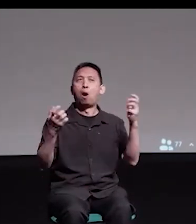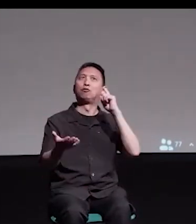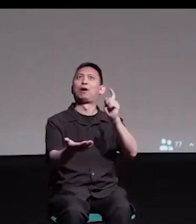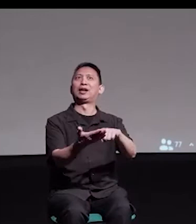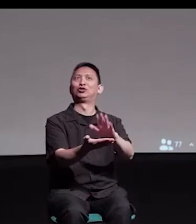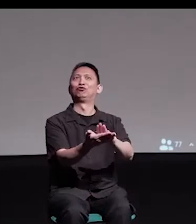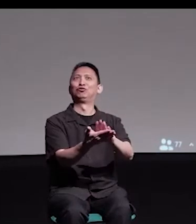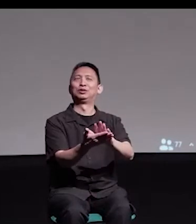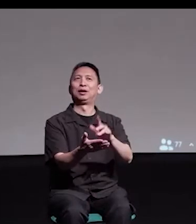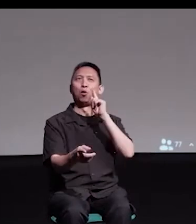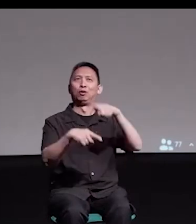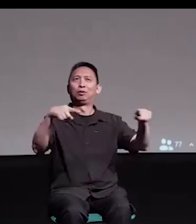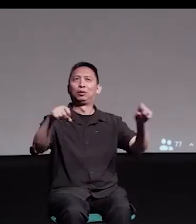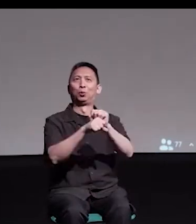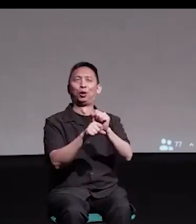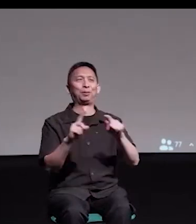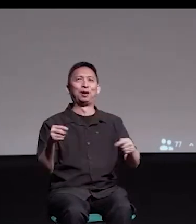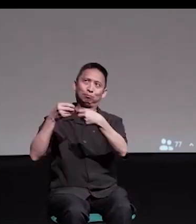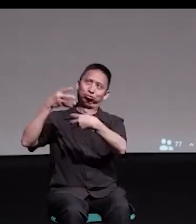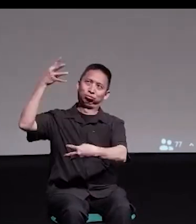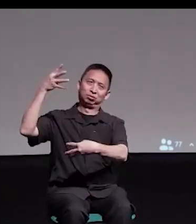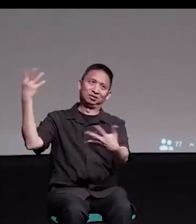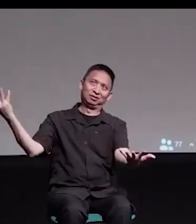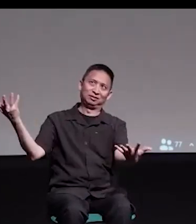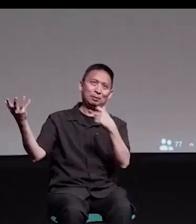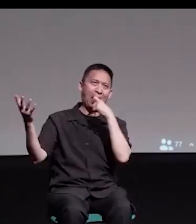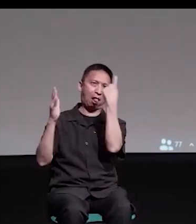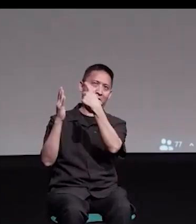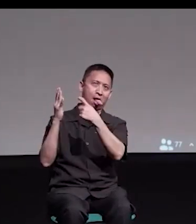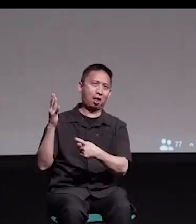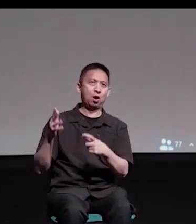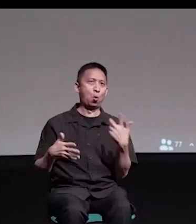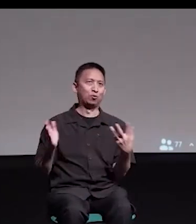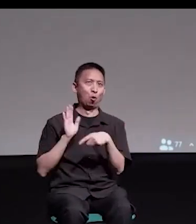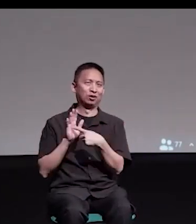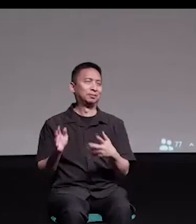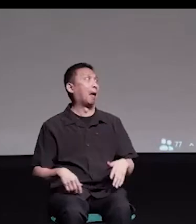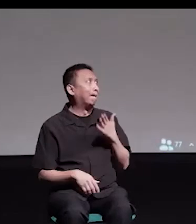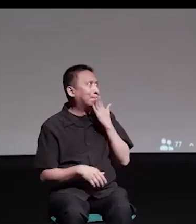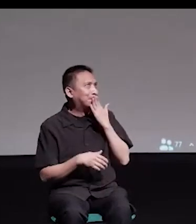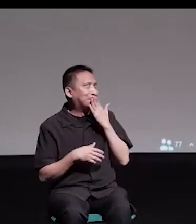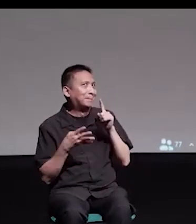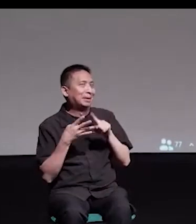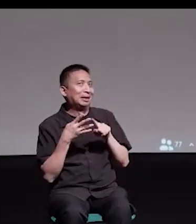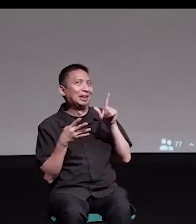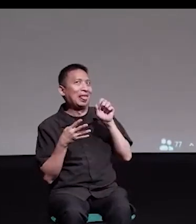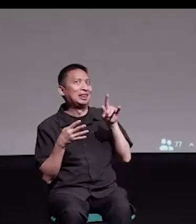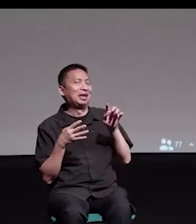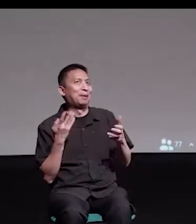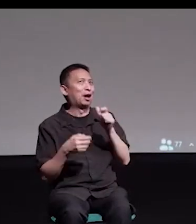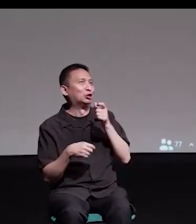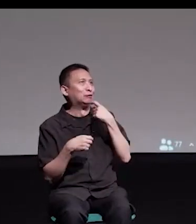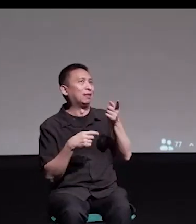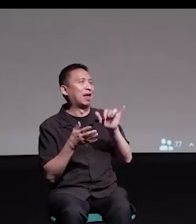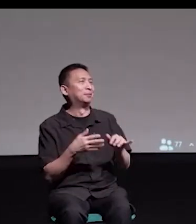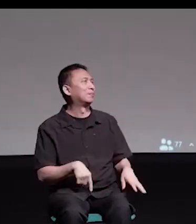for these, yeah. So like, I don't know. I shouldn't have said that. Just stopped like